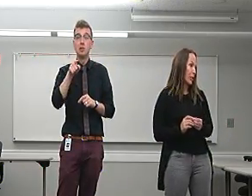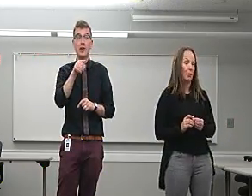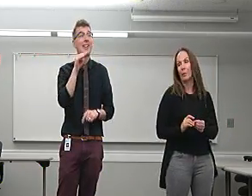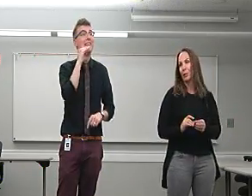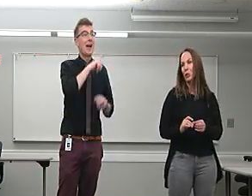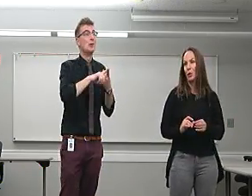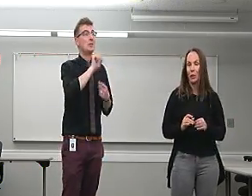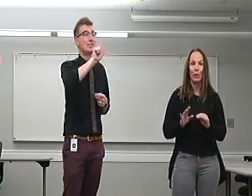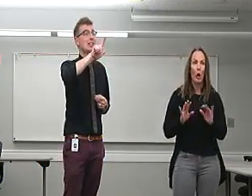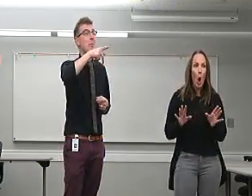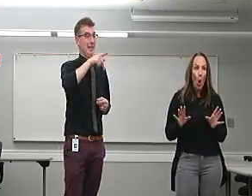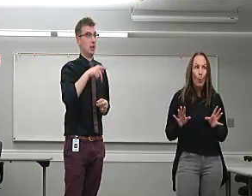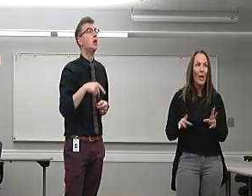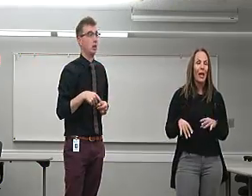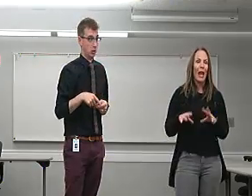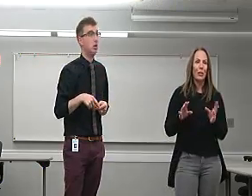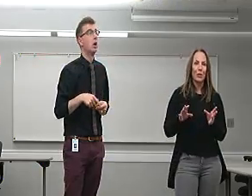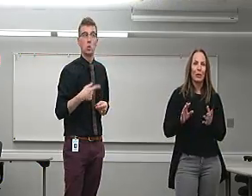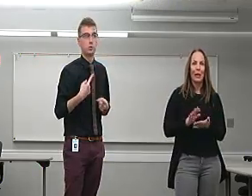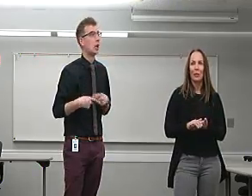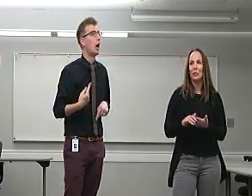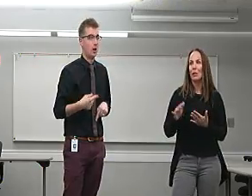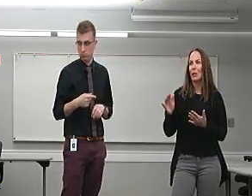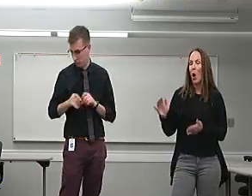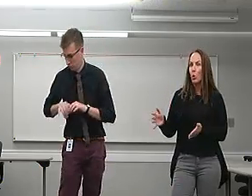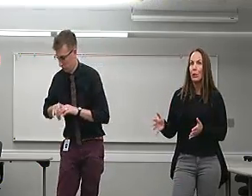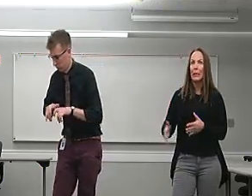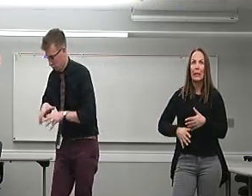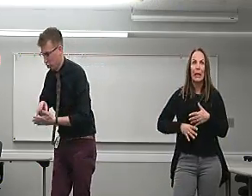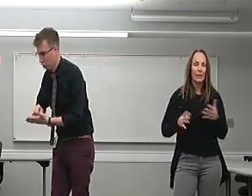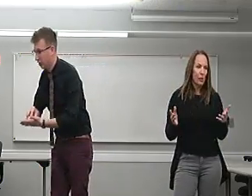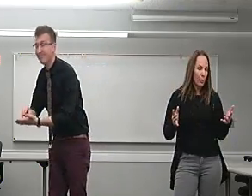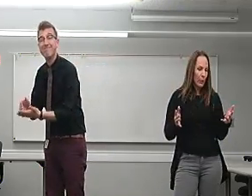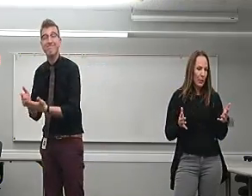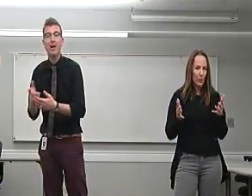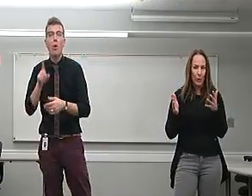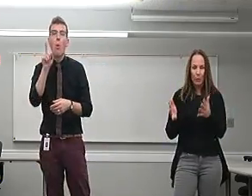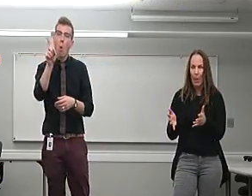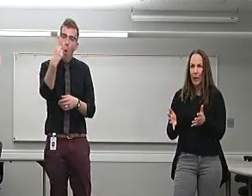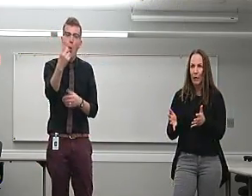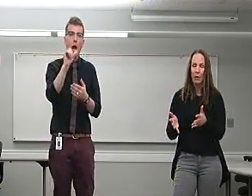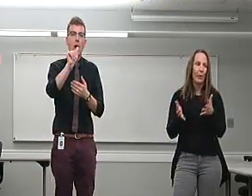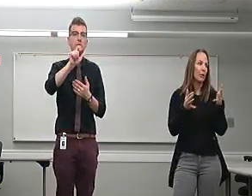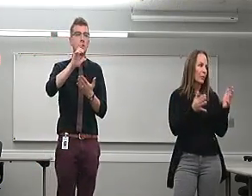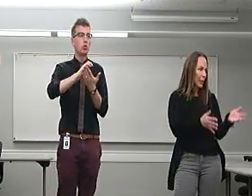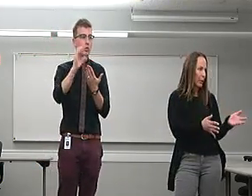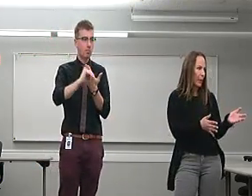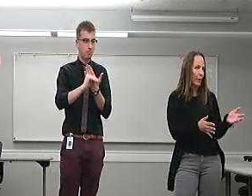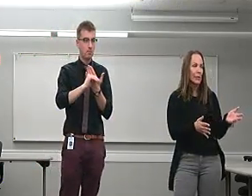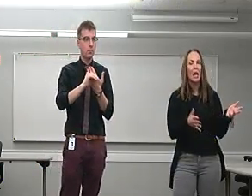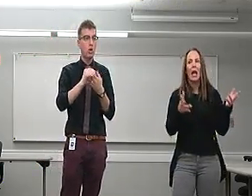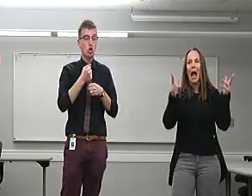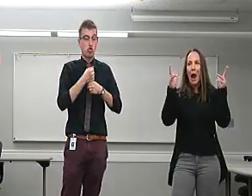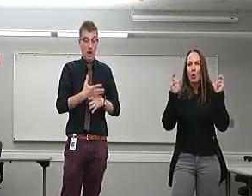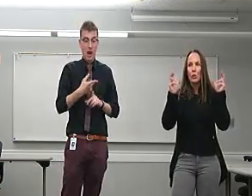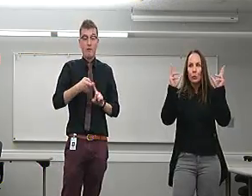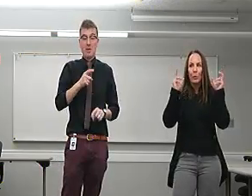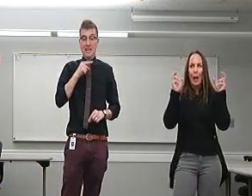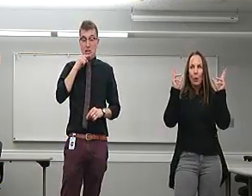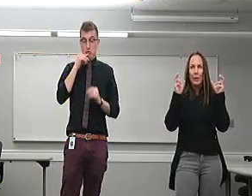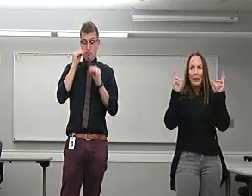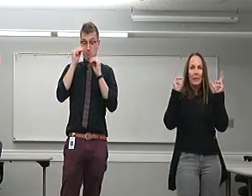at home, and it's the only ASL curriculum created by a hearing parent for hearing parents. Our superpower is